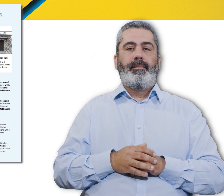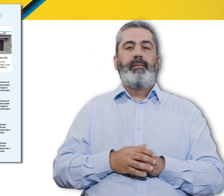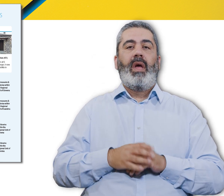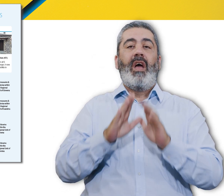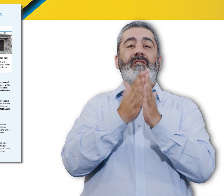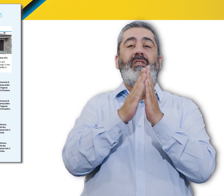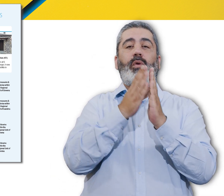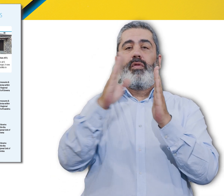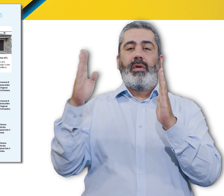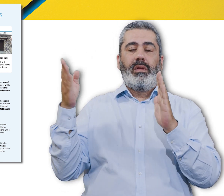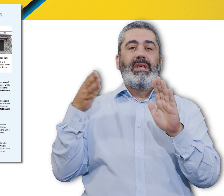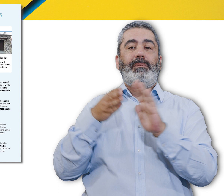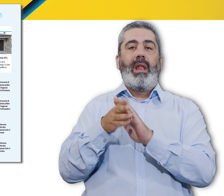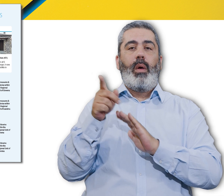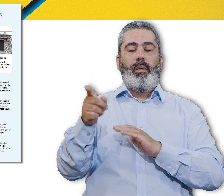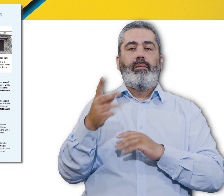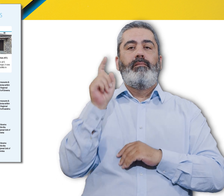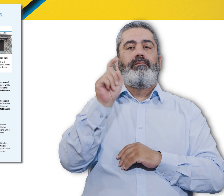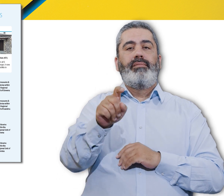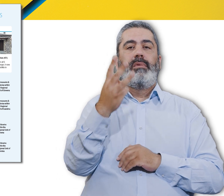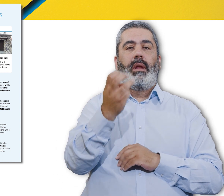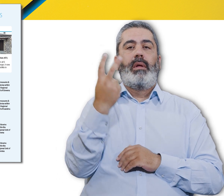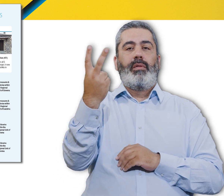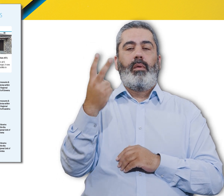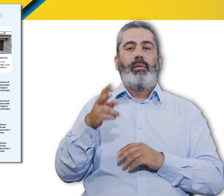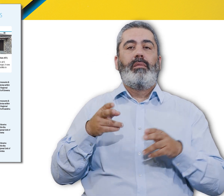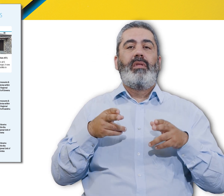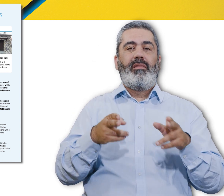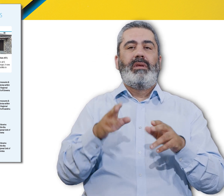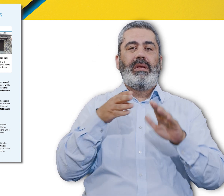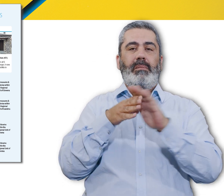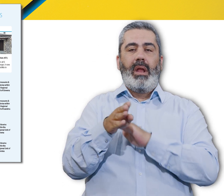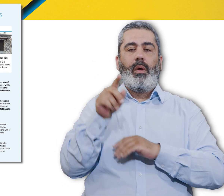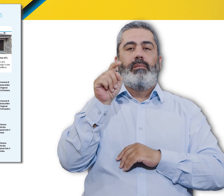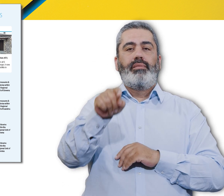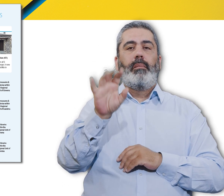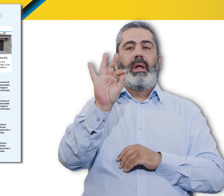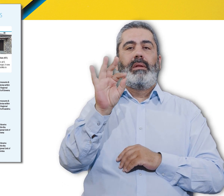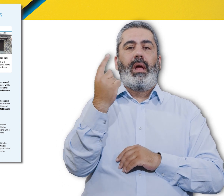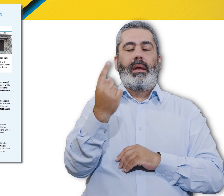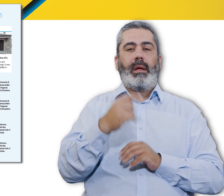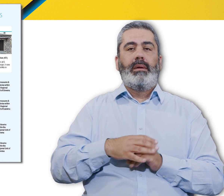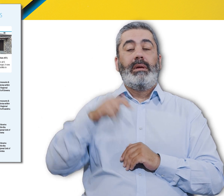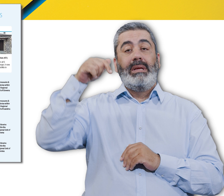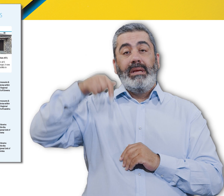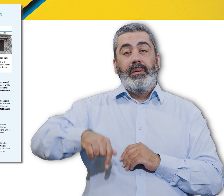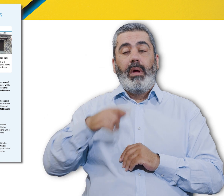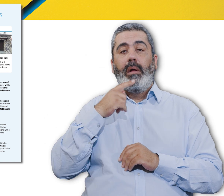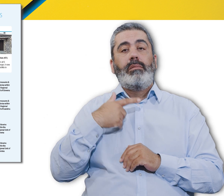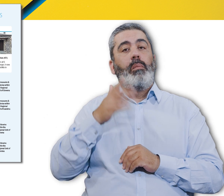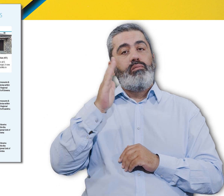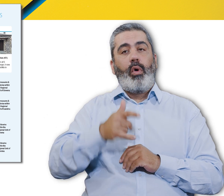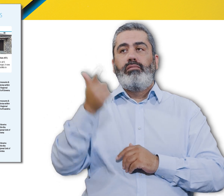months. Municipal Library of Pepico, number 139, location: Pepico, number